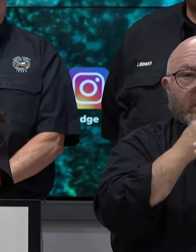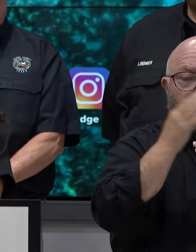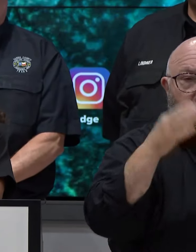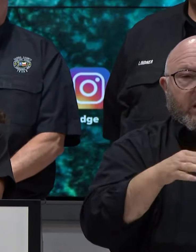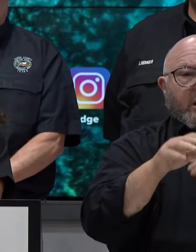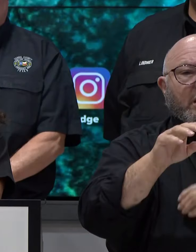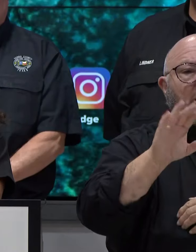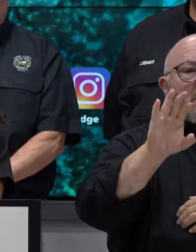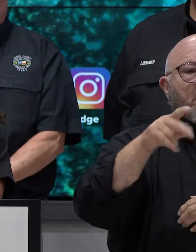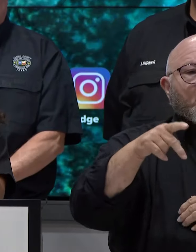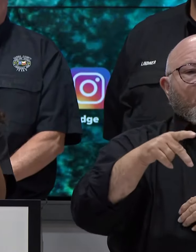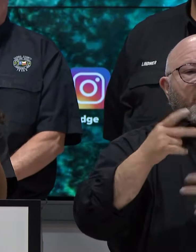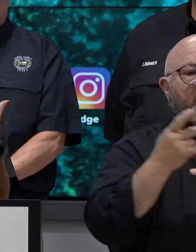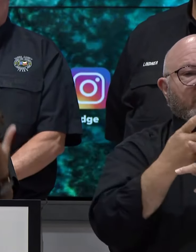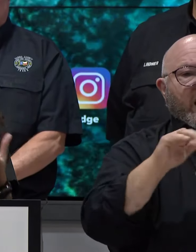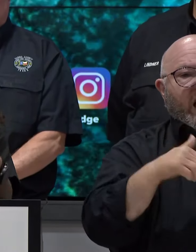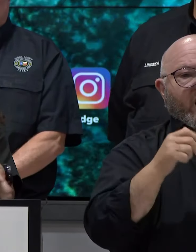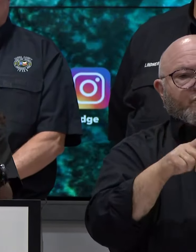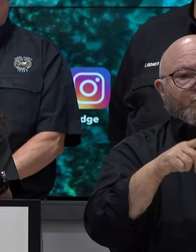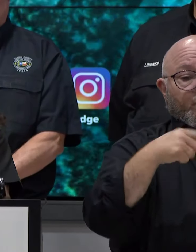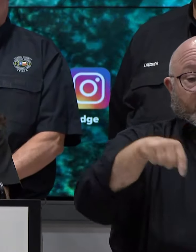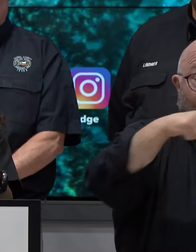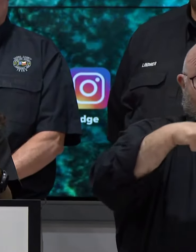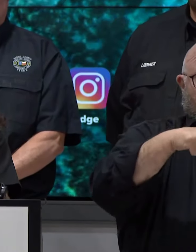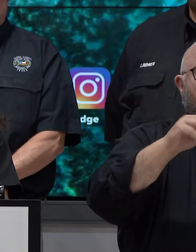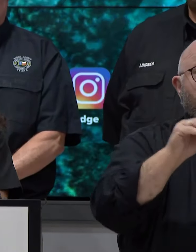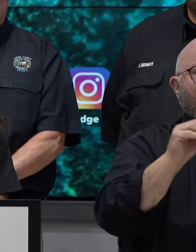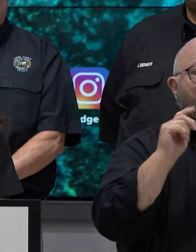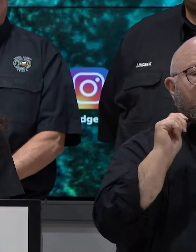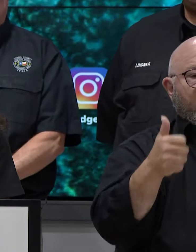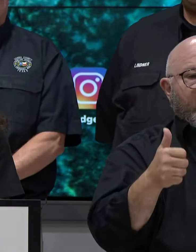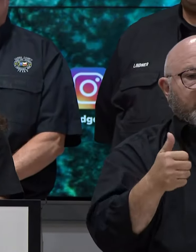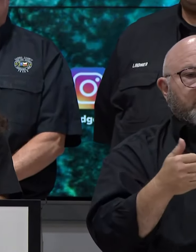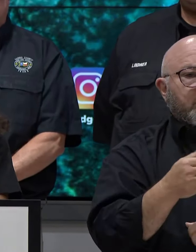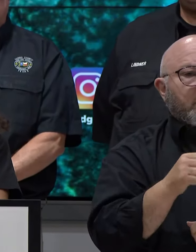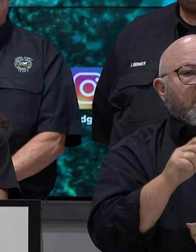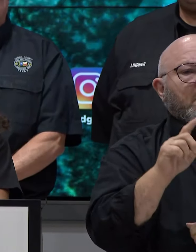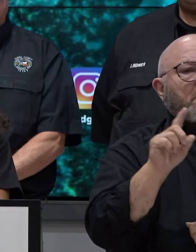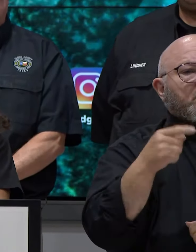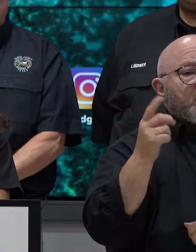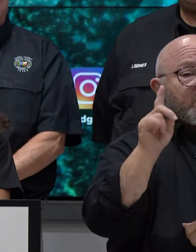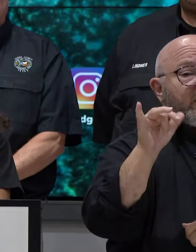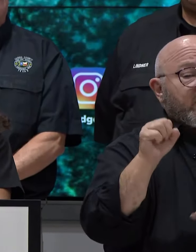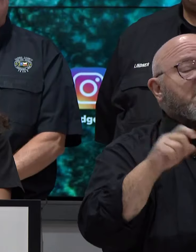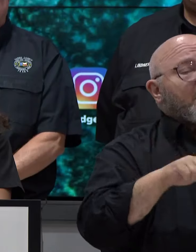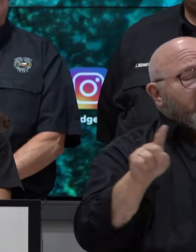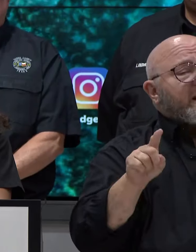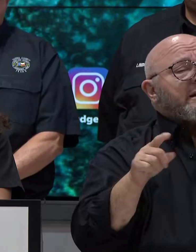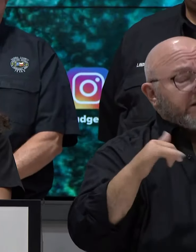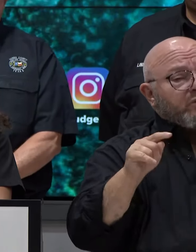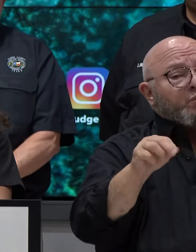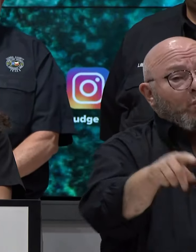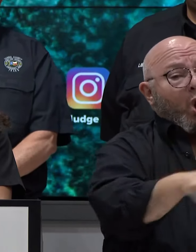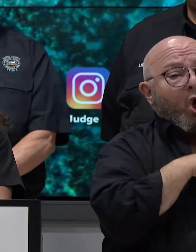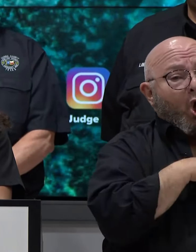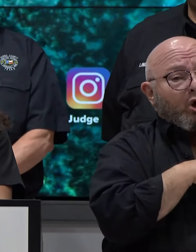go around the towers so that it could be faster, and it was a matter of days. Still too long, okay? Still too